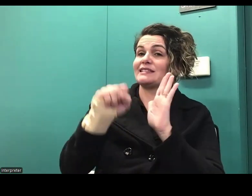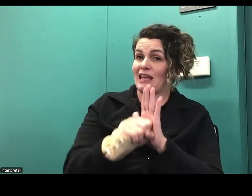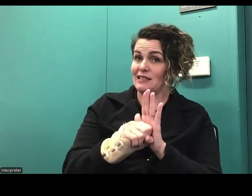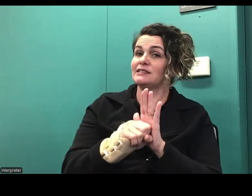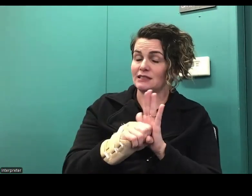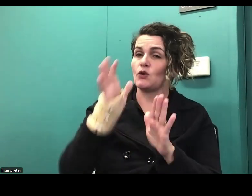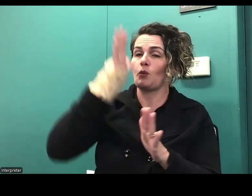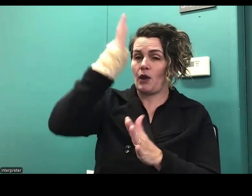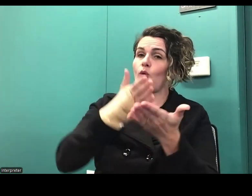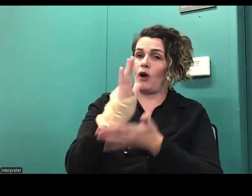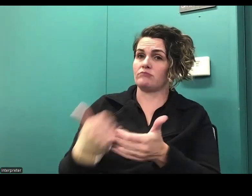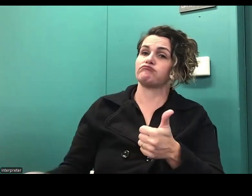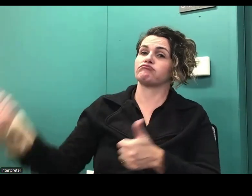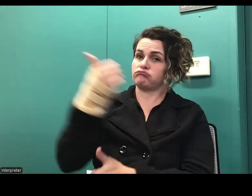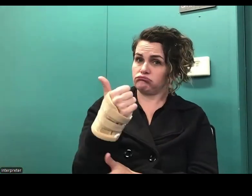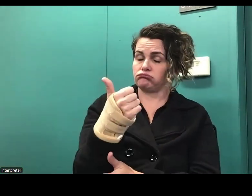So